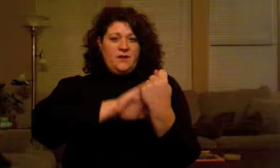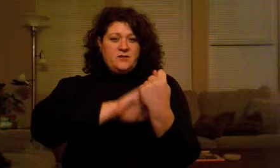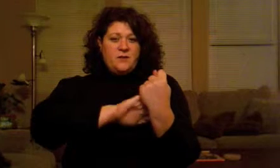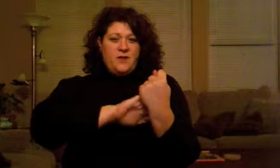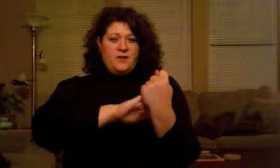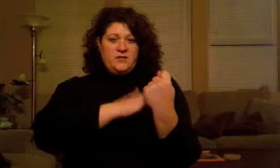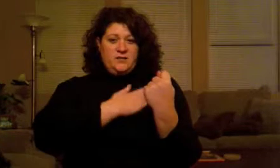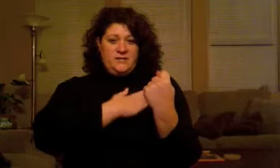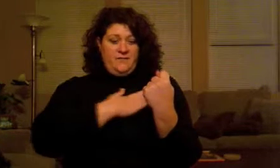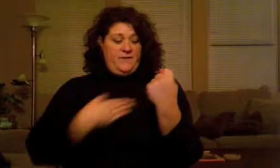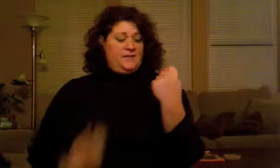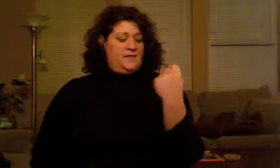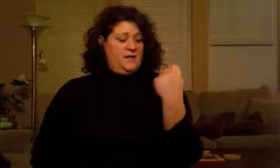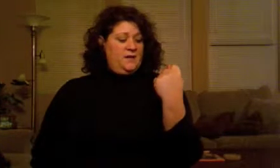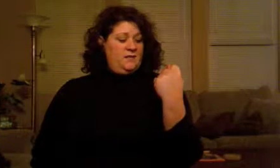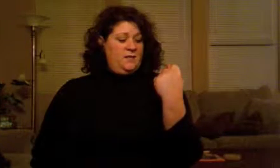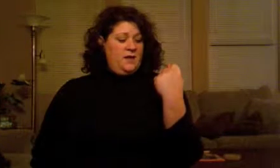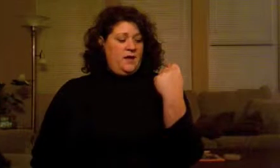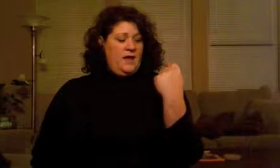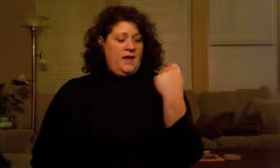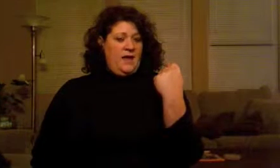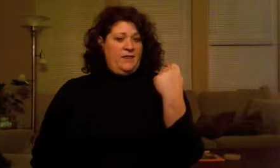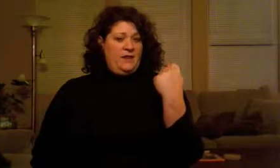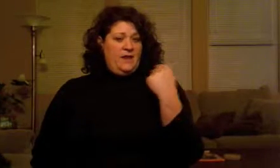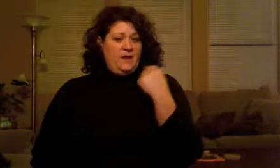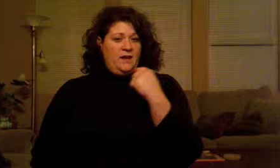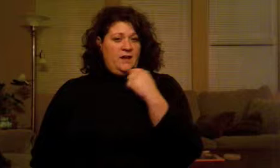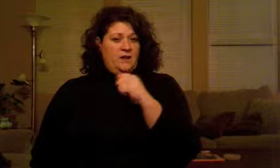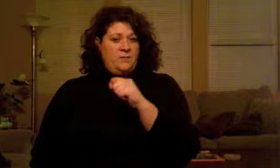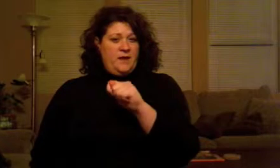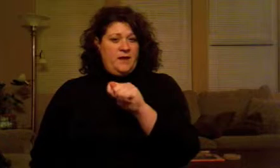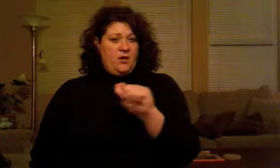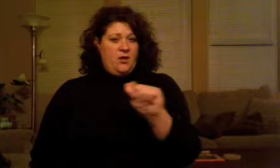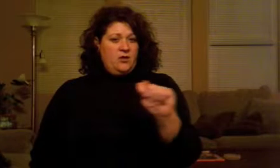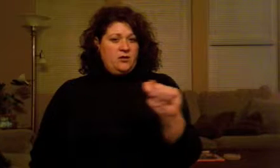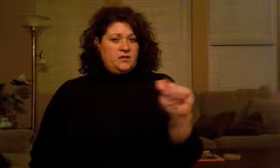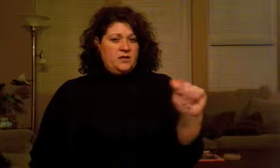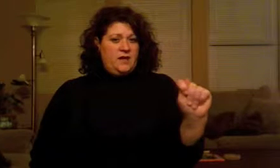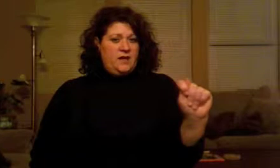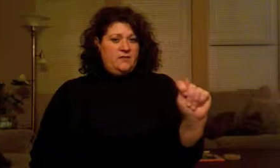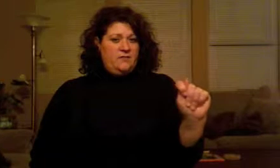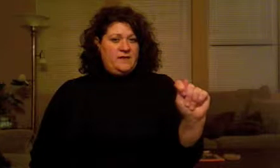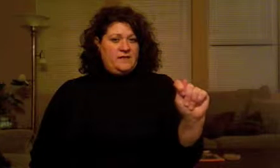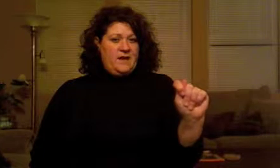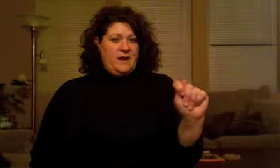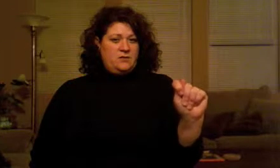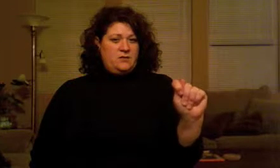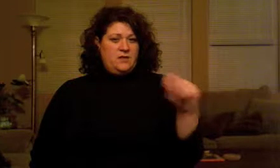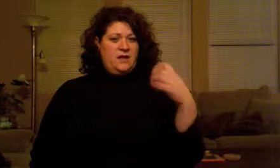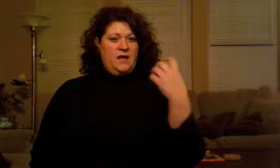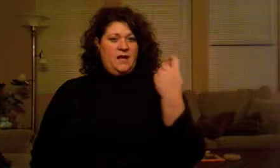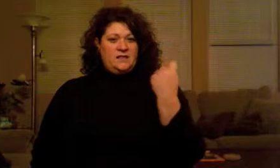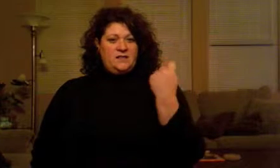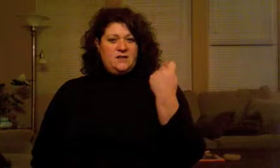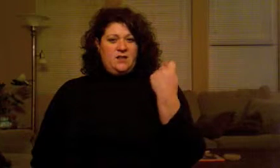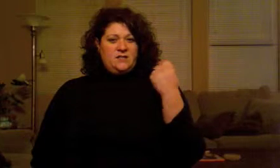fingers rather, I should say, facing you, and then you make an arch and you face it out. It's not